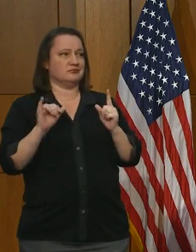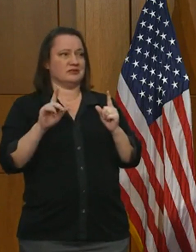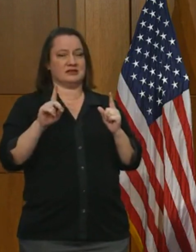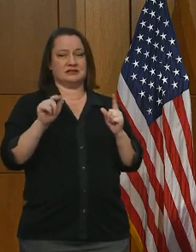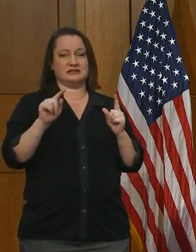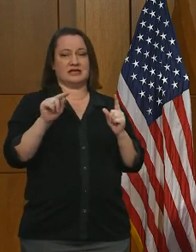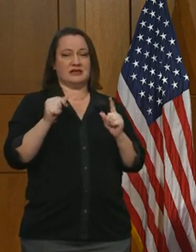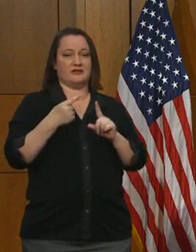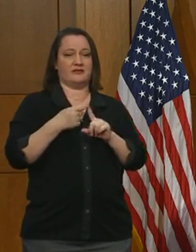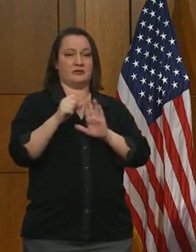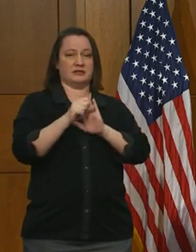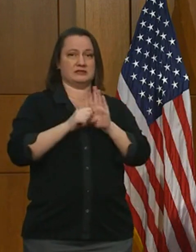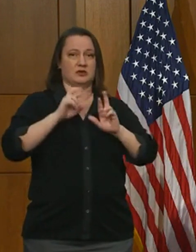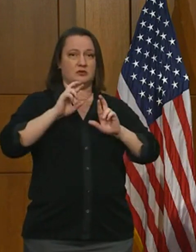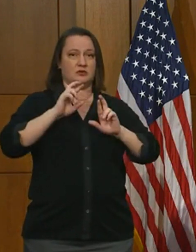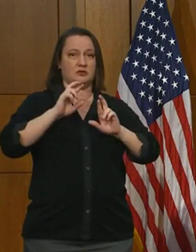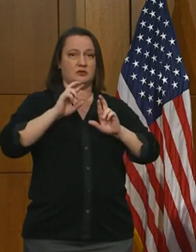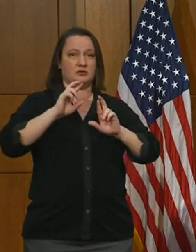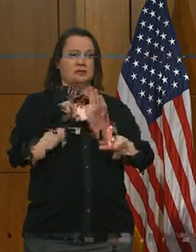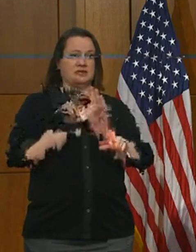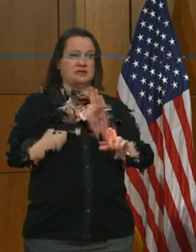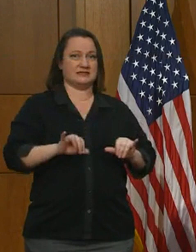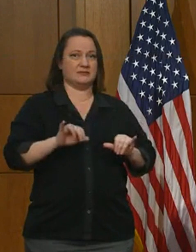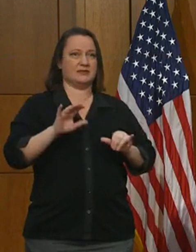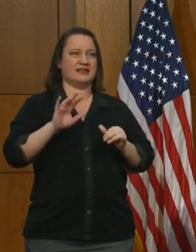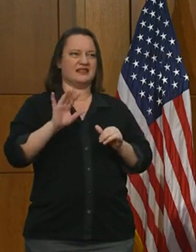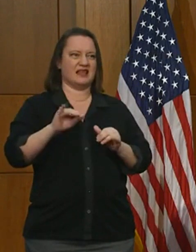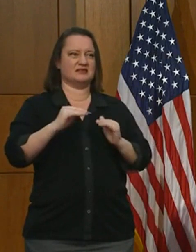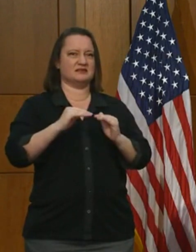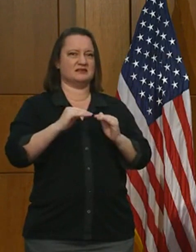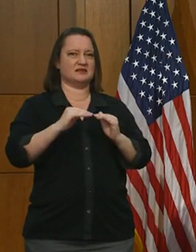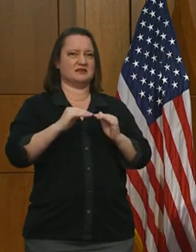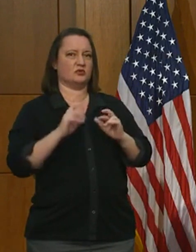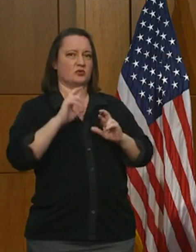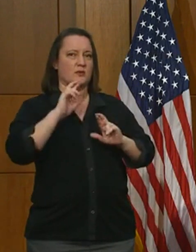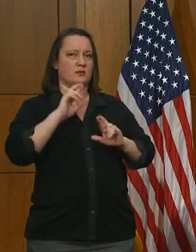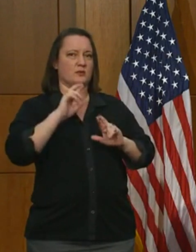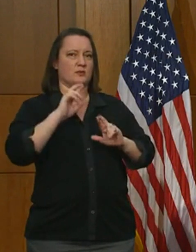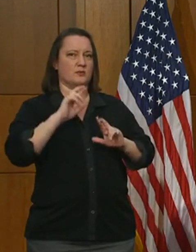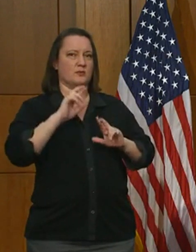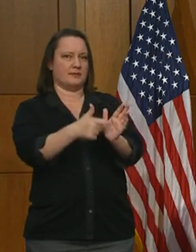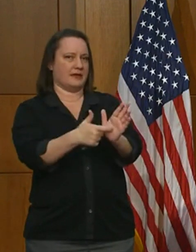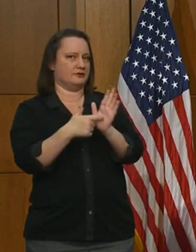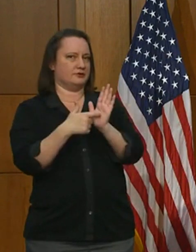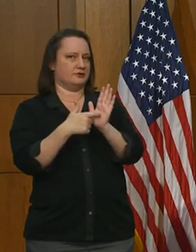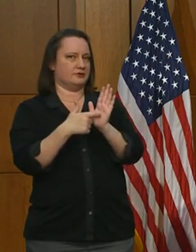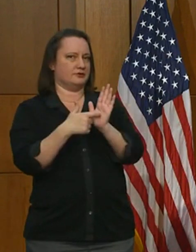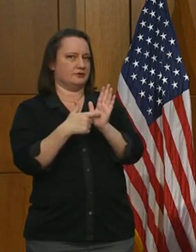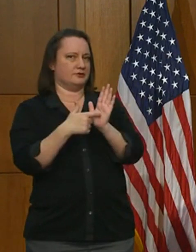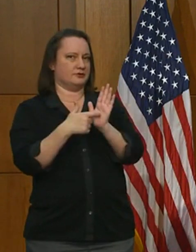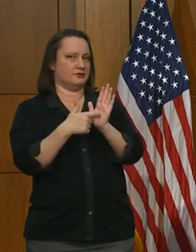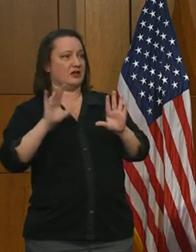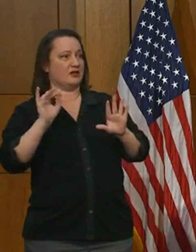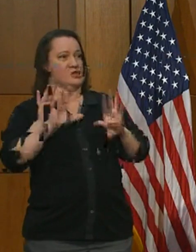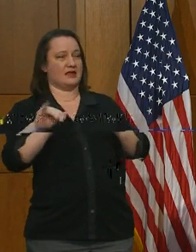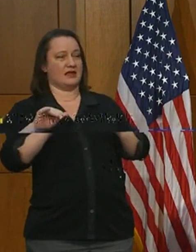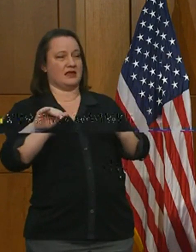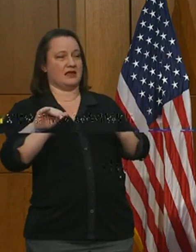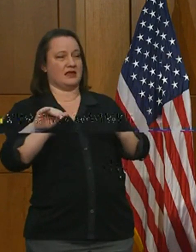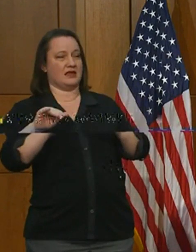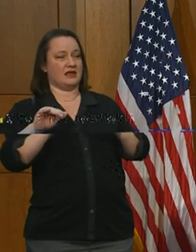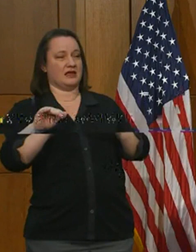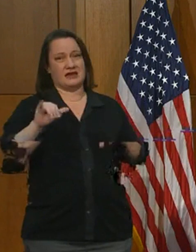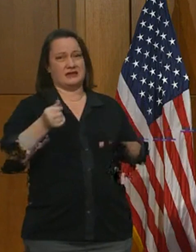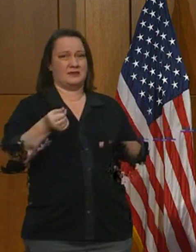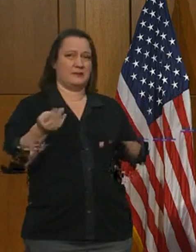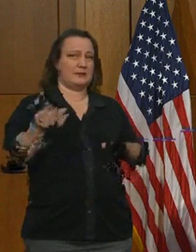based on the state's reporting system is actually an underreport because it's not mandatory. So it's not really clear if it is the minority of nursing homes that